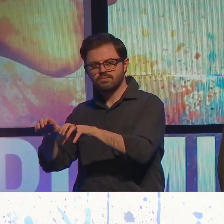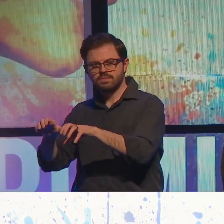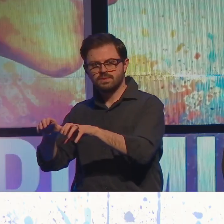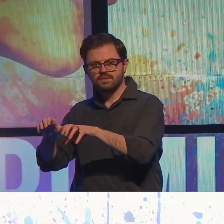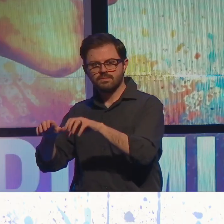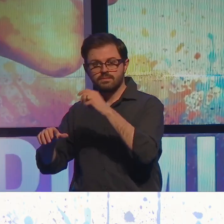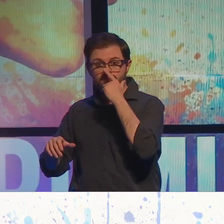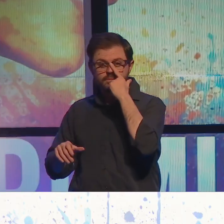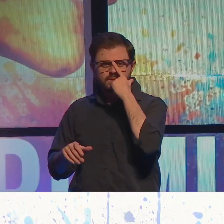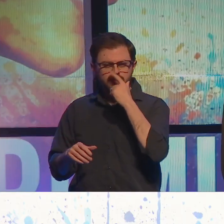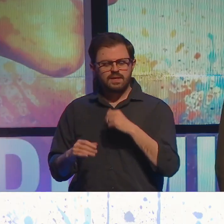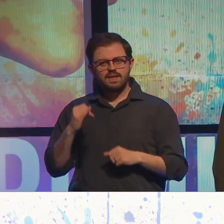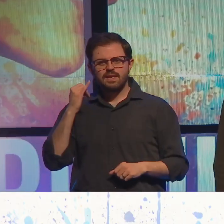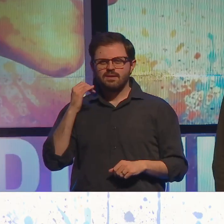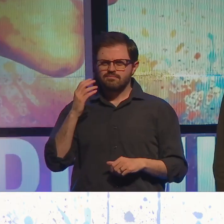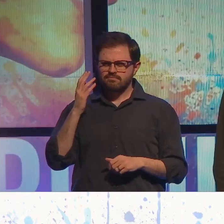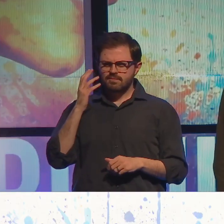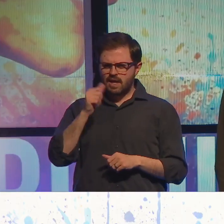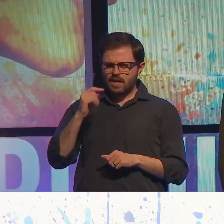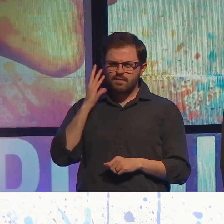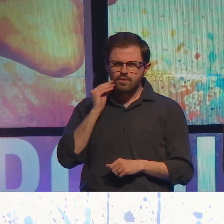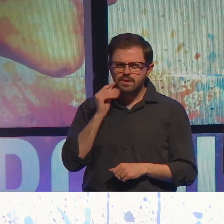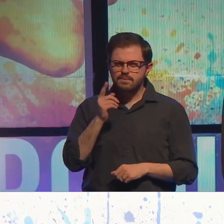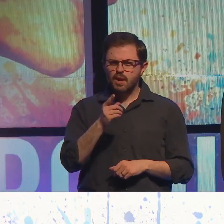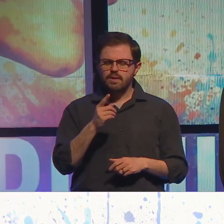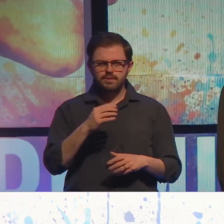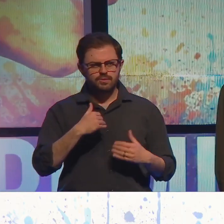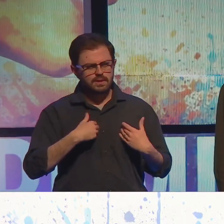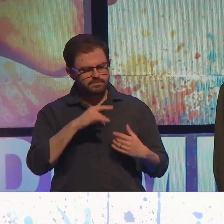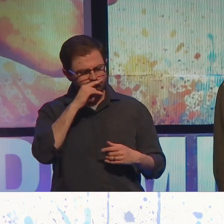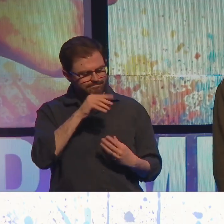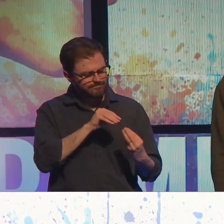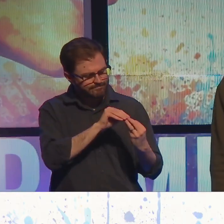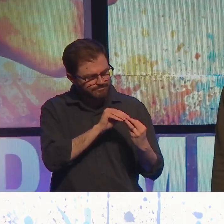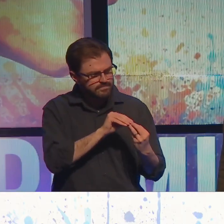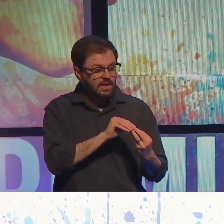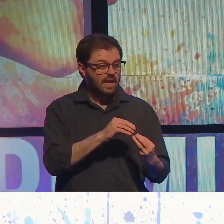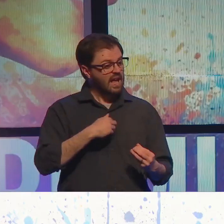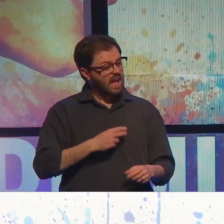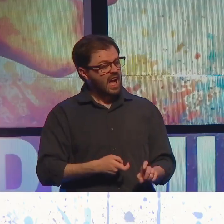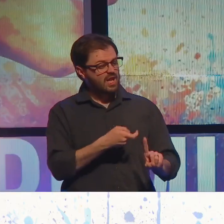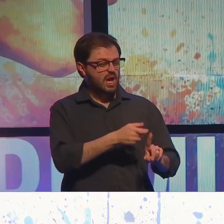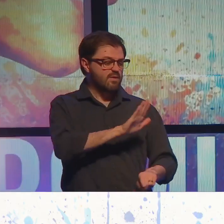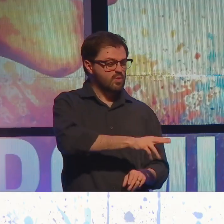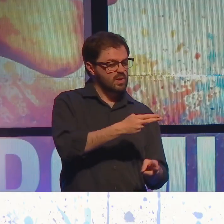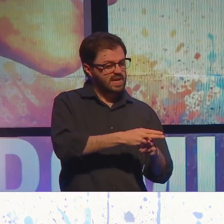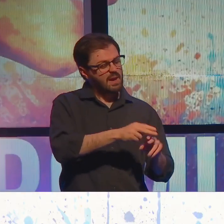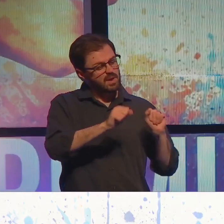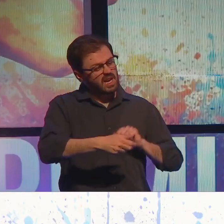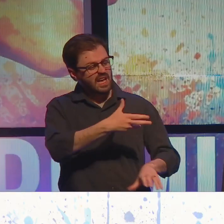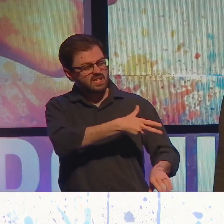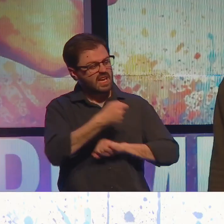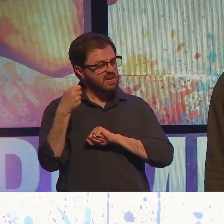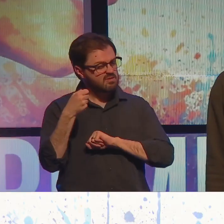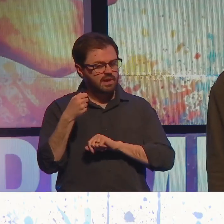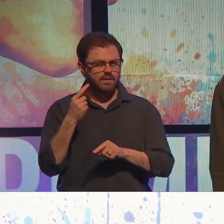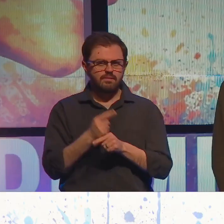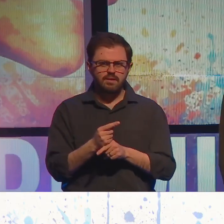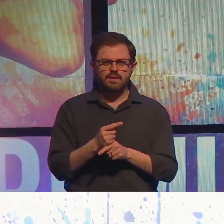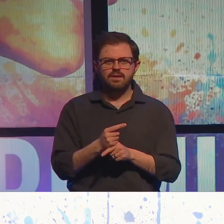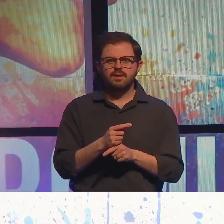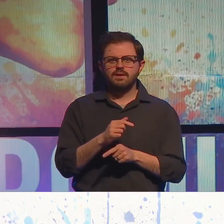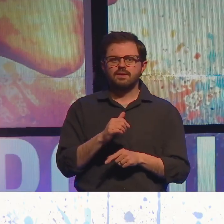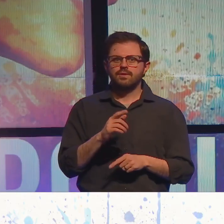I gave you your name, I will take it away, right? When you name something, you exercise power over it. It's one of the atrocities